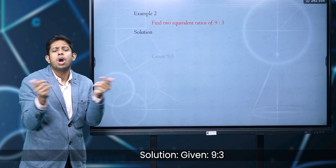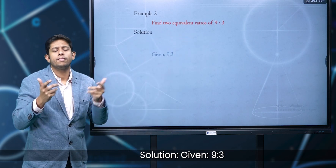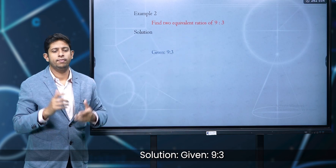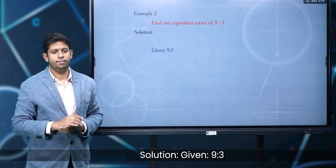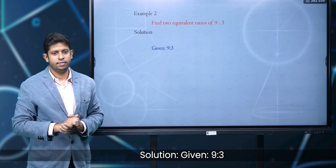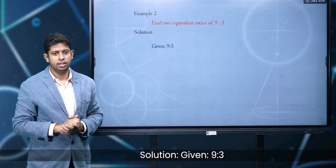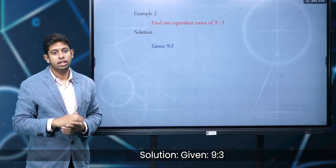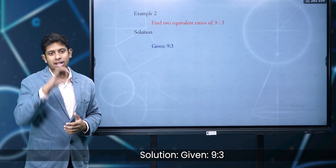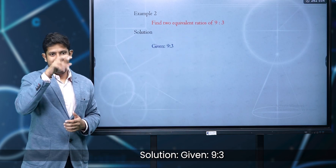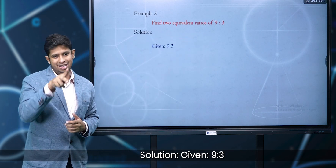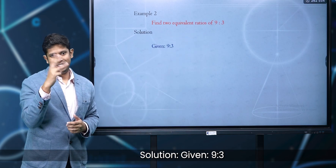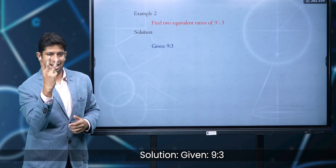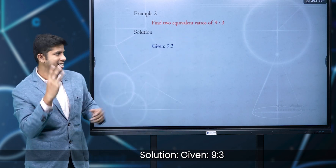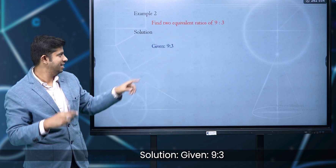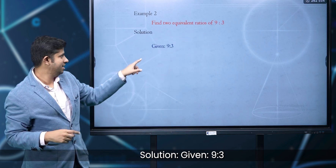Solution. Given 9:3.